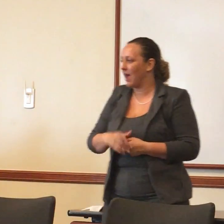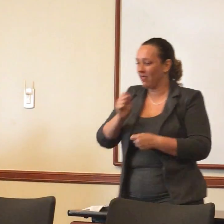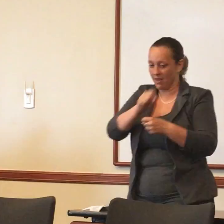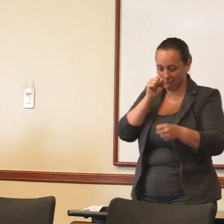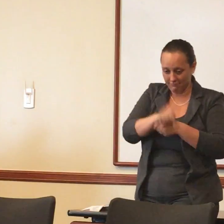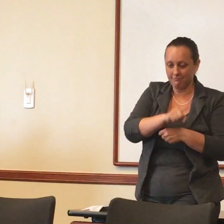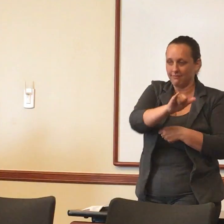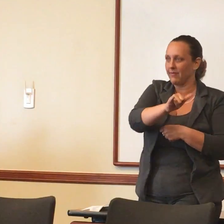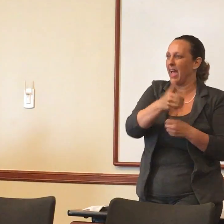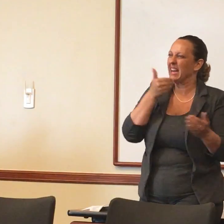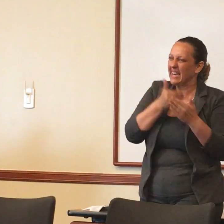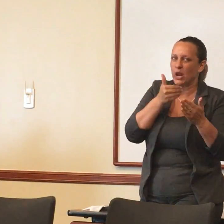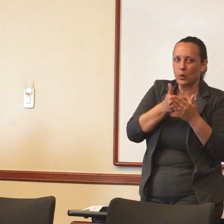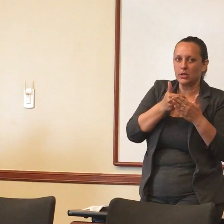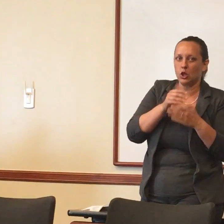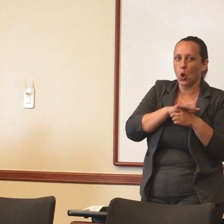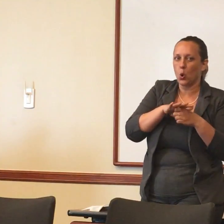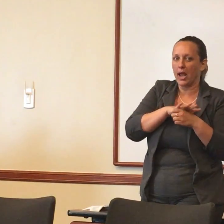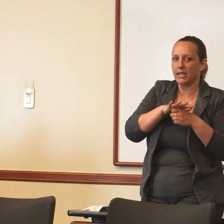or EMS.